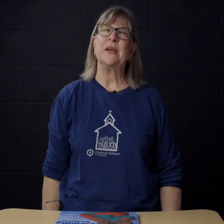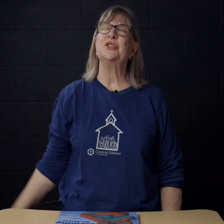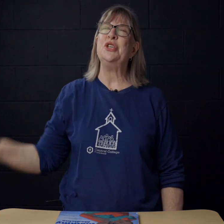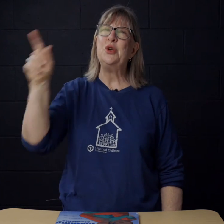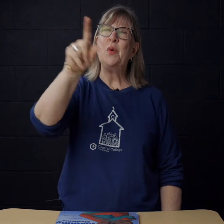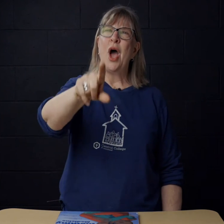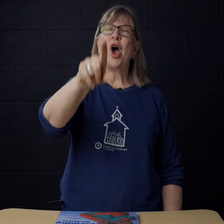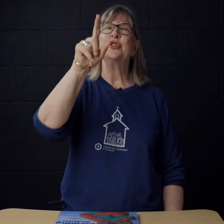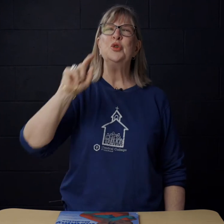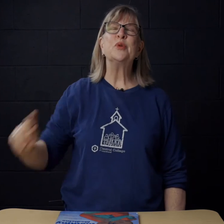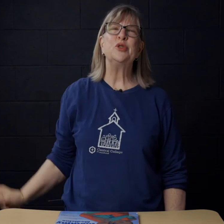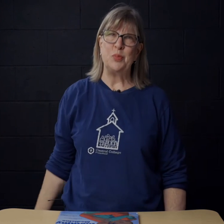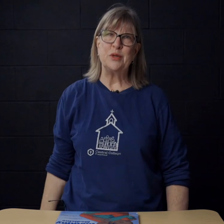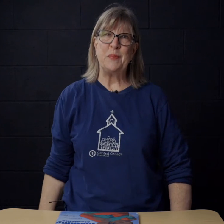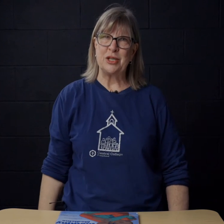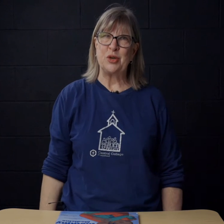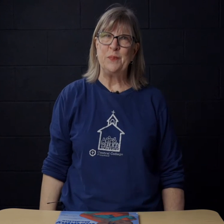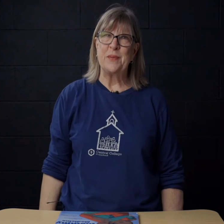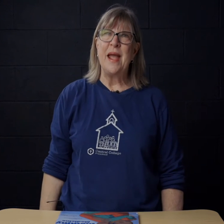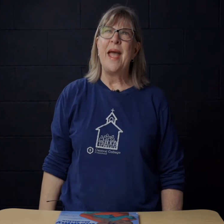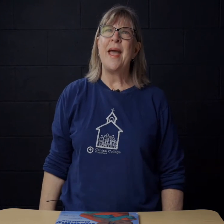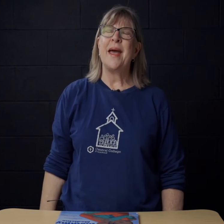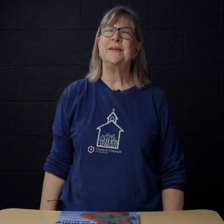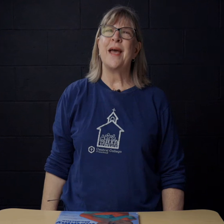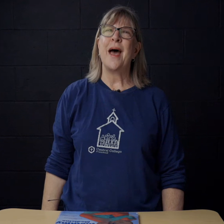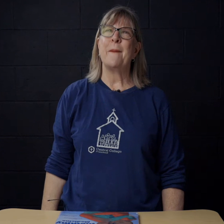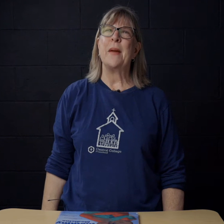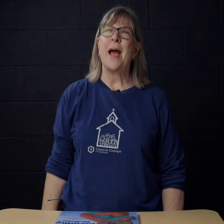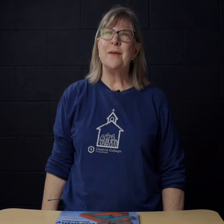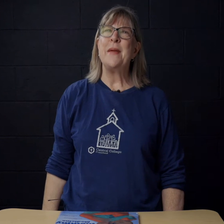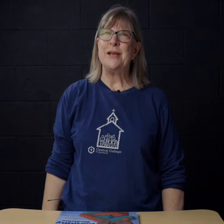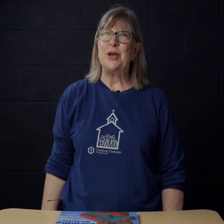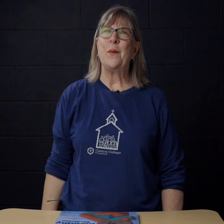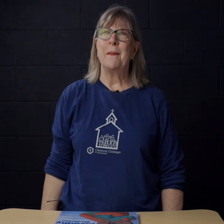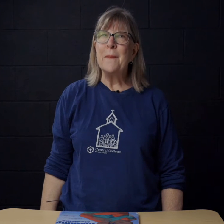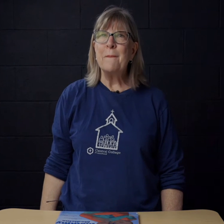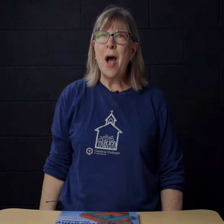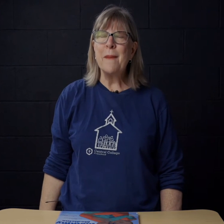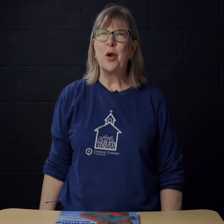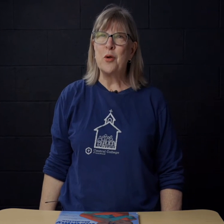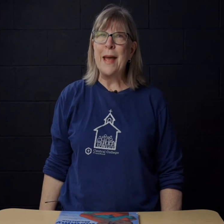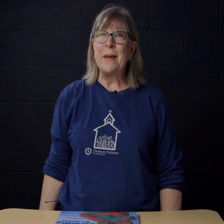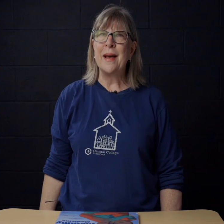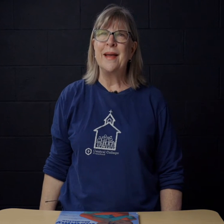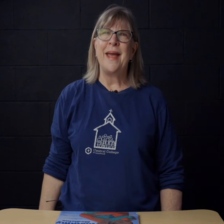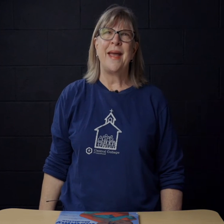because you are super, super special. And God made you a mom or a grandma, and